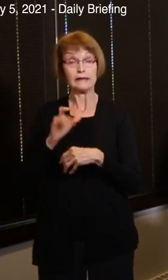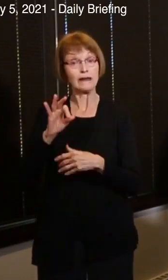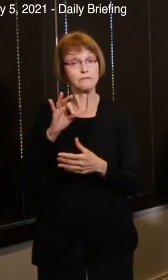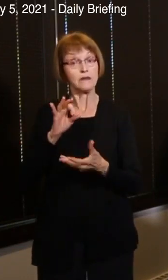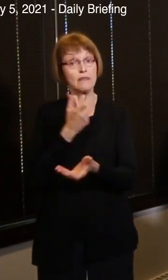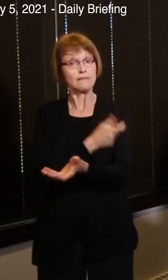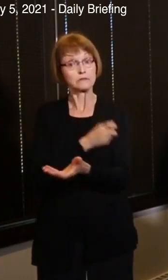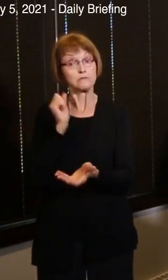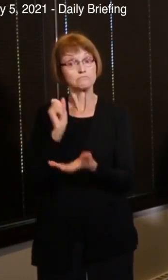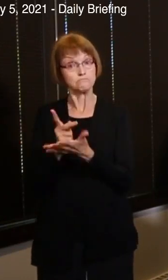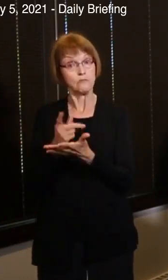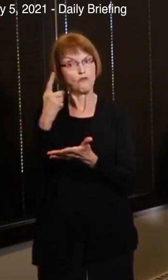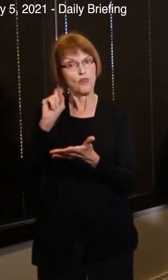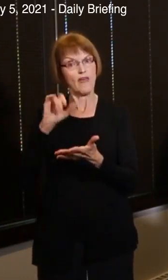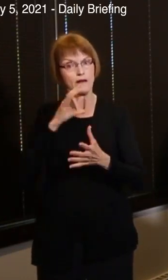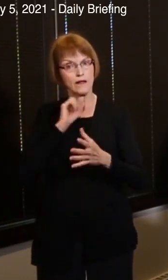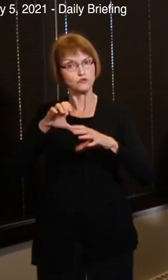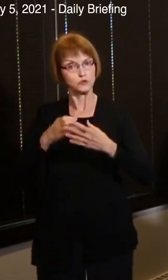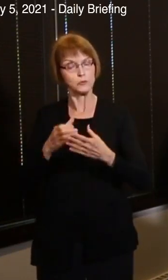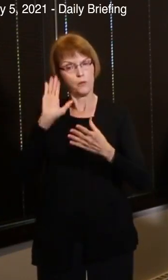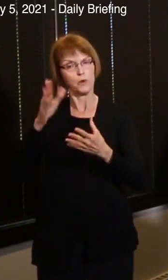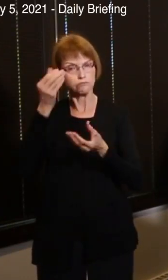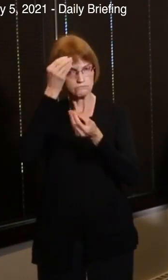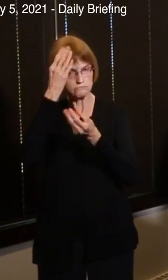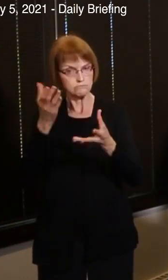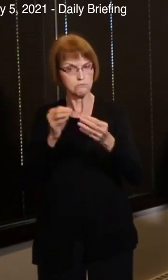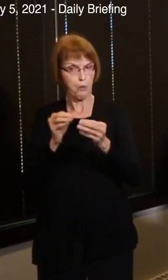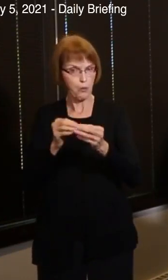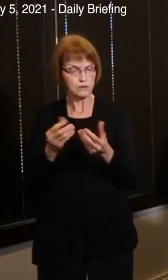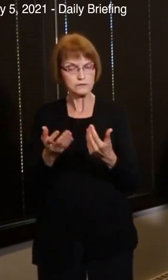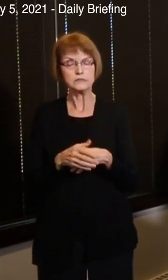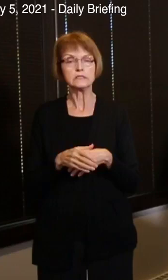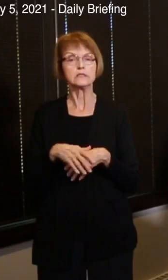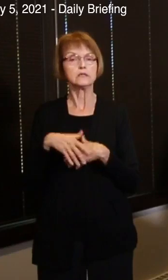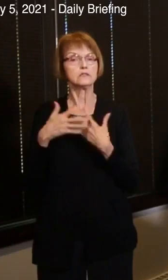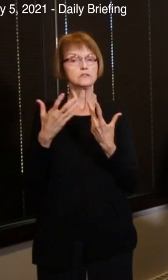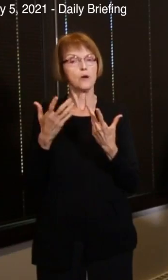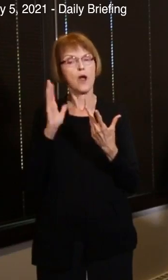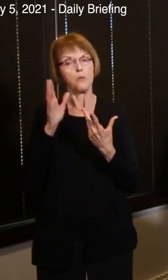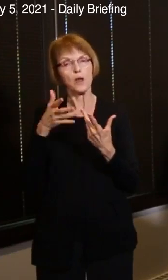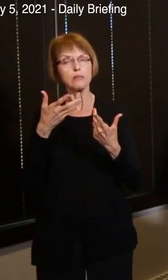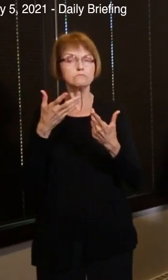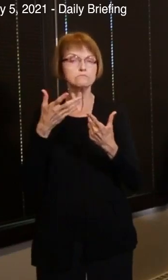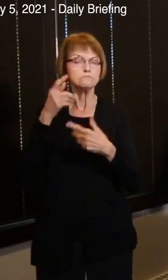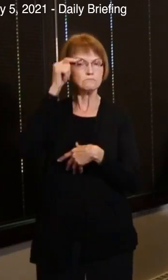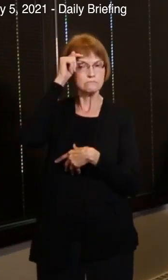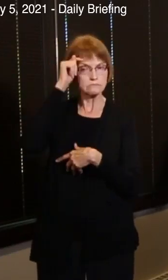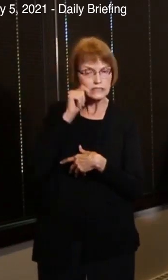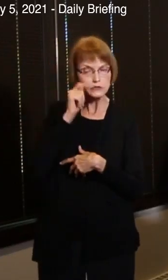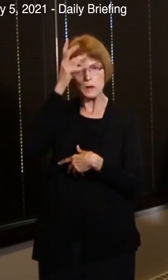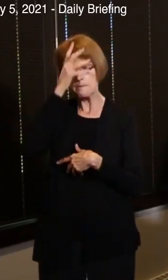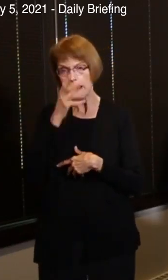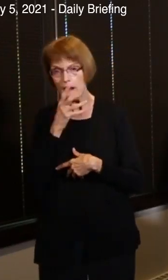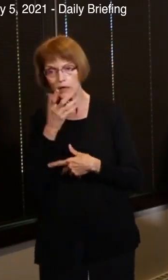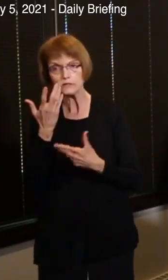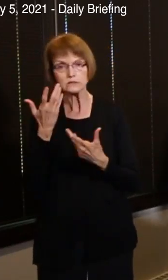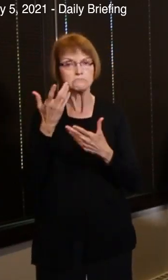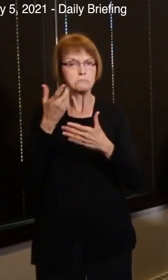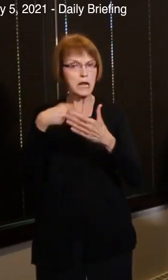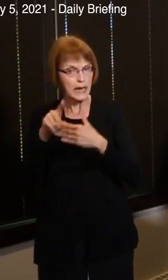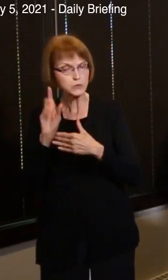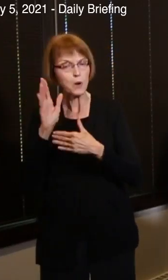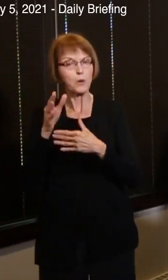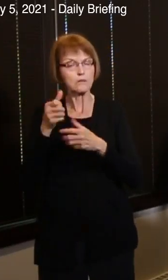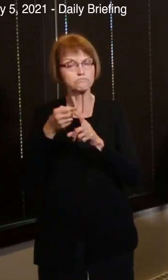share more news about that and what parents and teenagers need to know about getting vaccinated in next week's